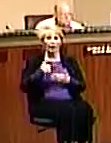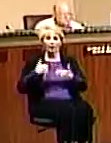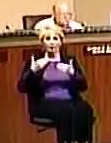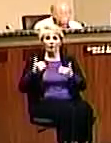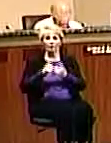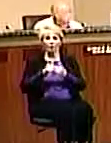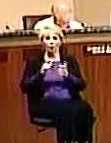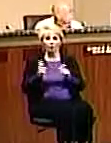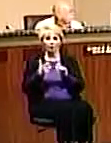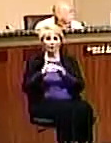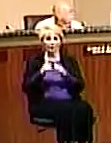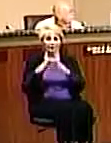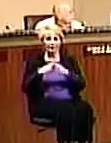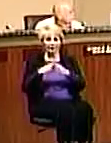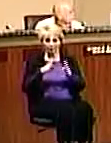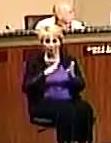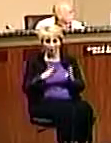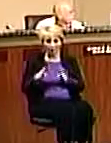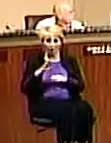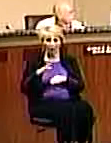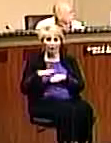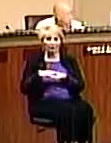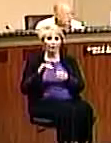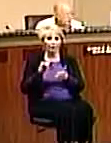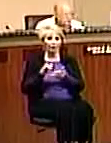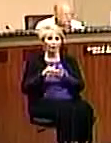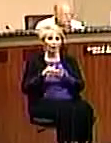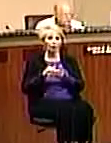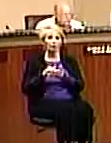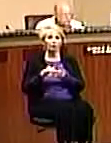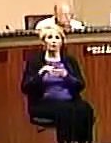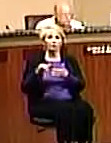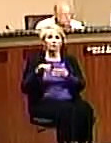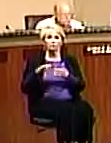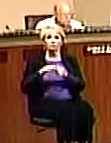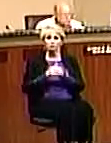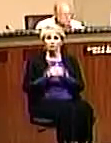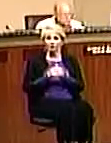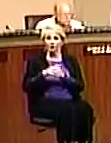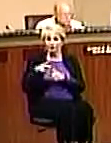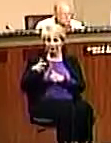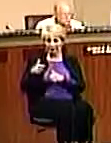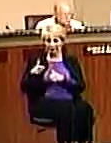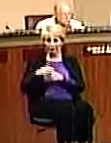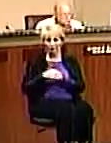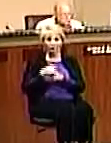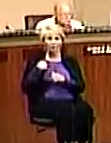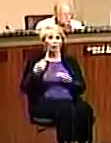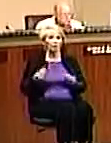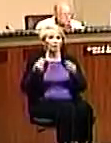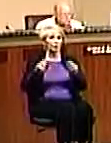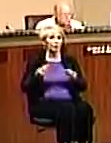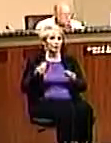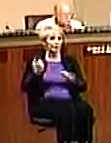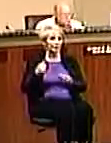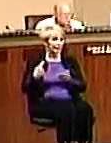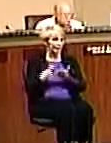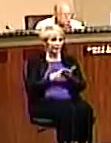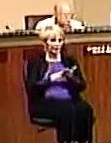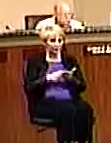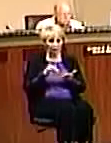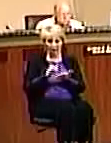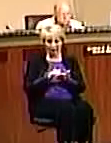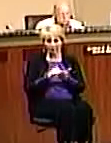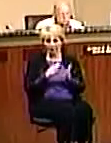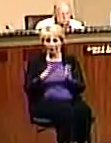and modify the city plan on political activity. Second. I have a motion. We have a second. Any discussion of this